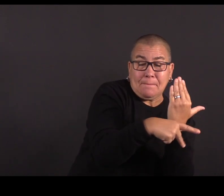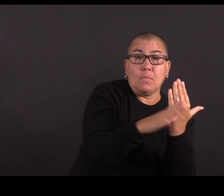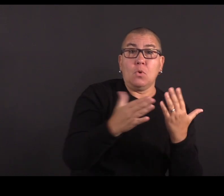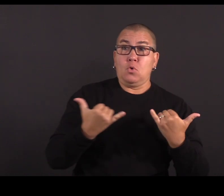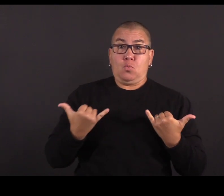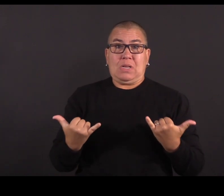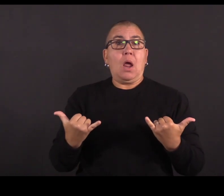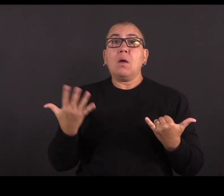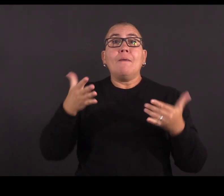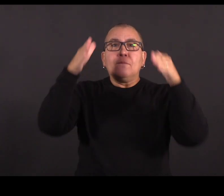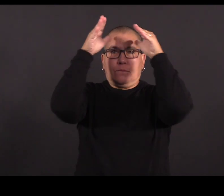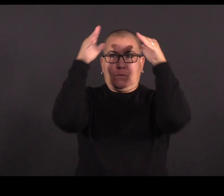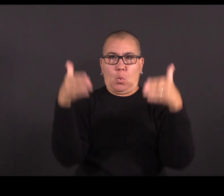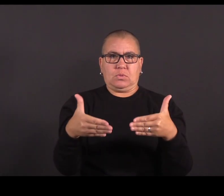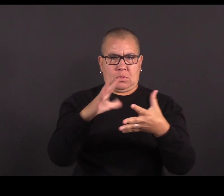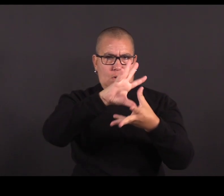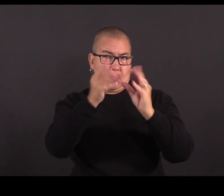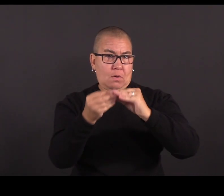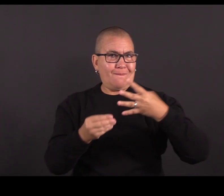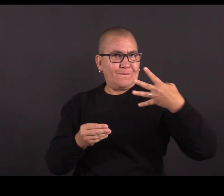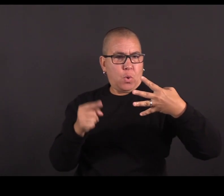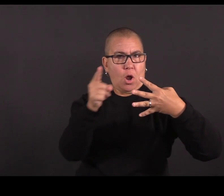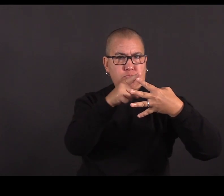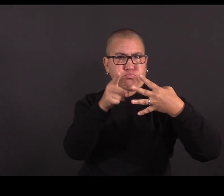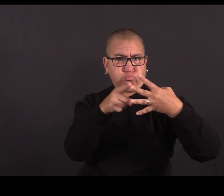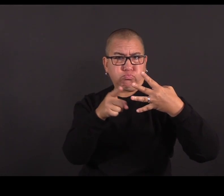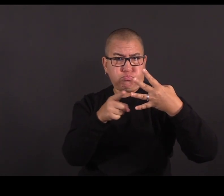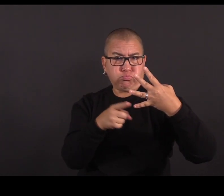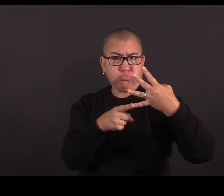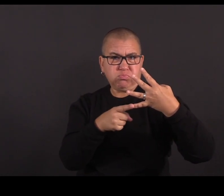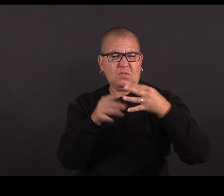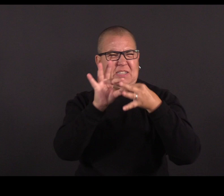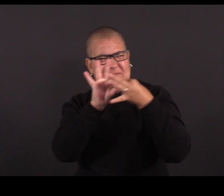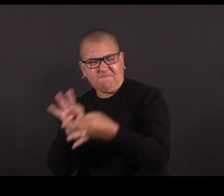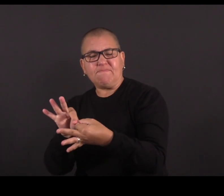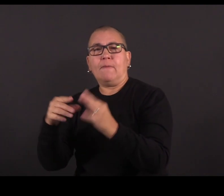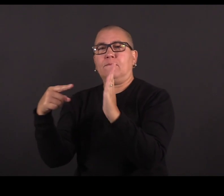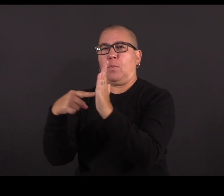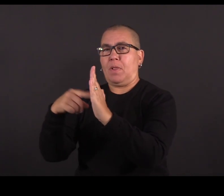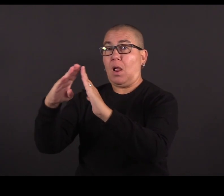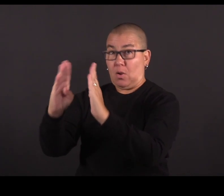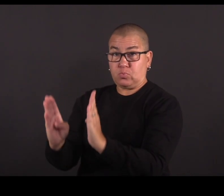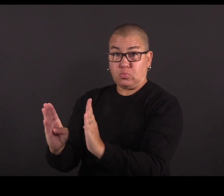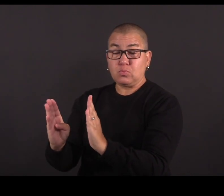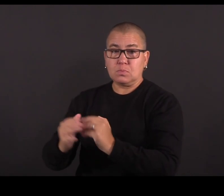following four general categories of affordable housing models.